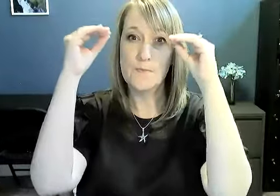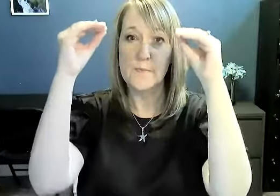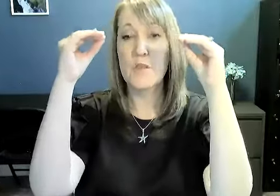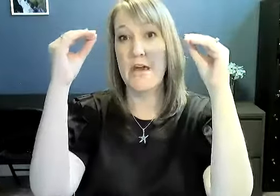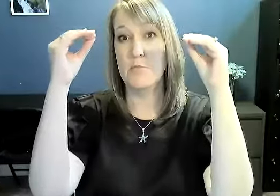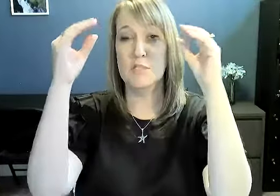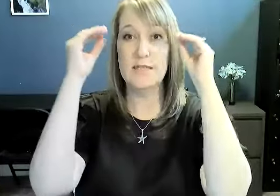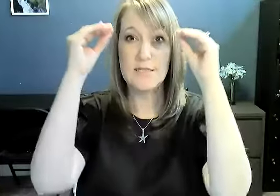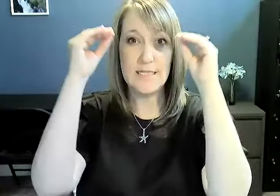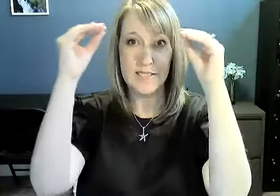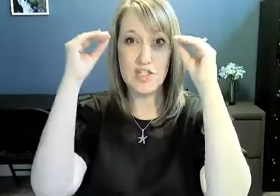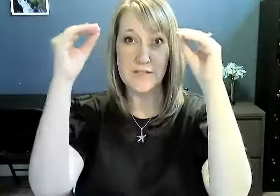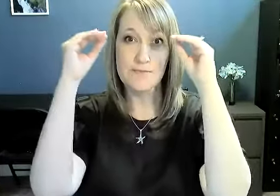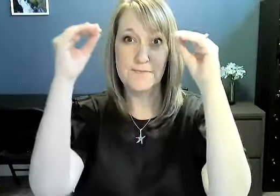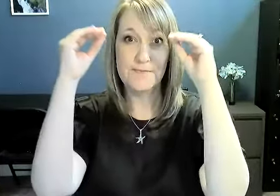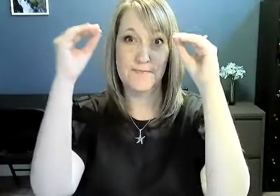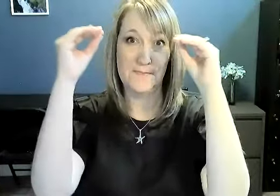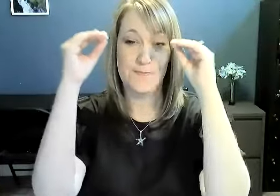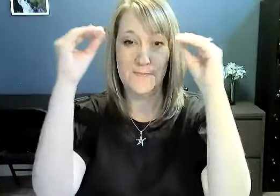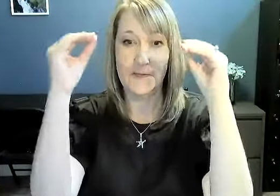with that motion, teach.